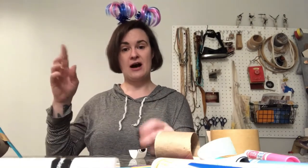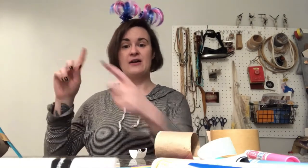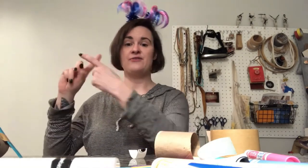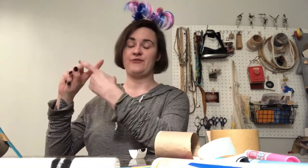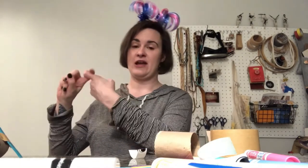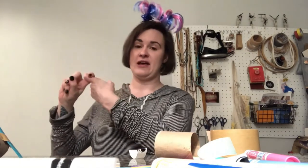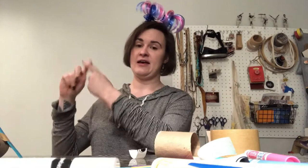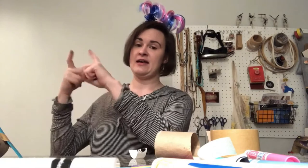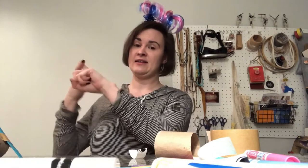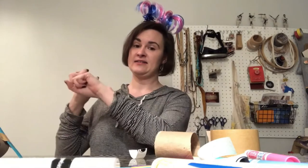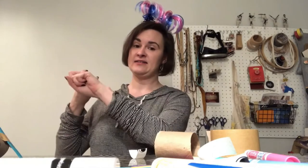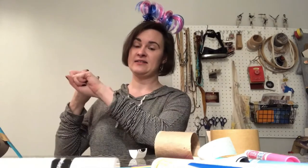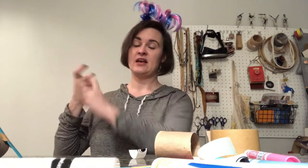Goodbye, friends.